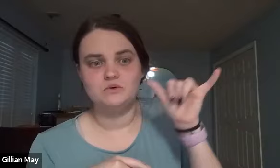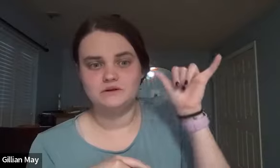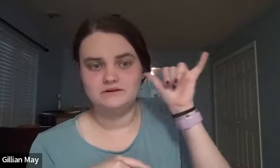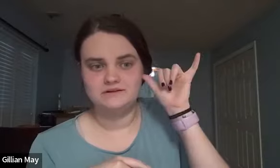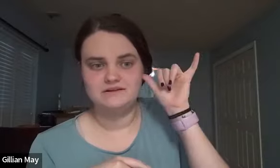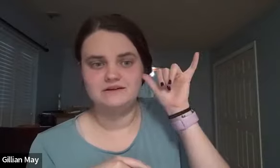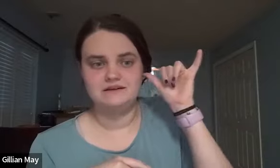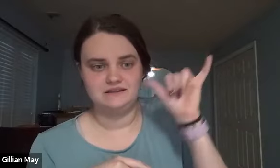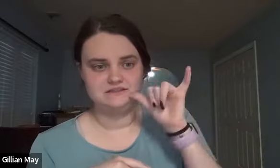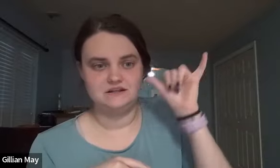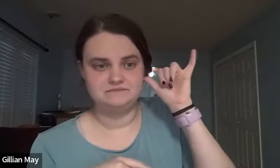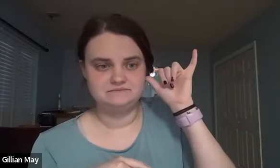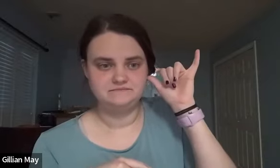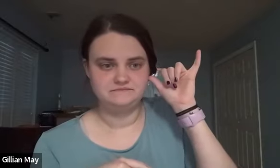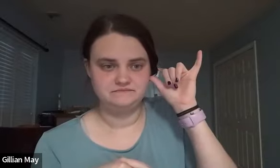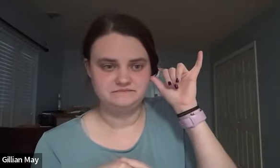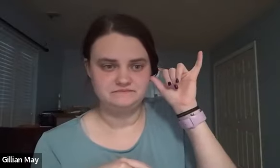more yesterday.